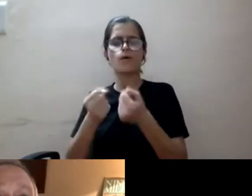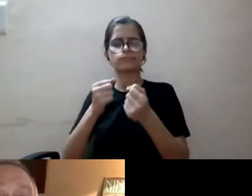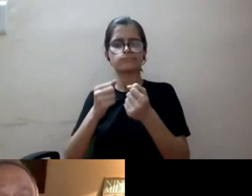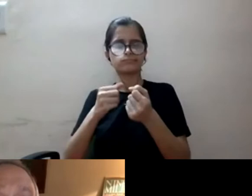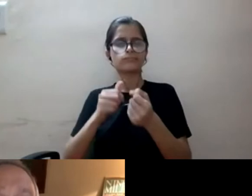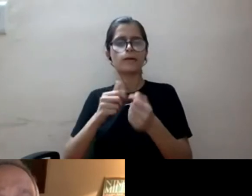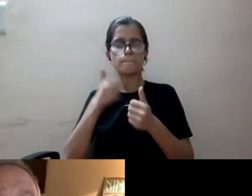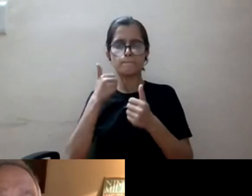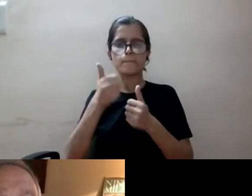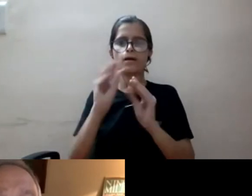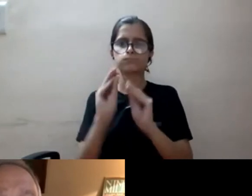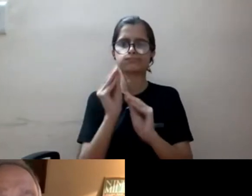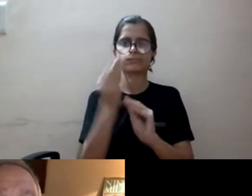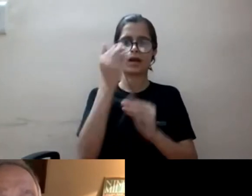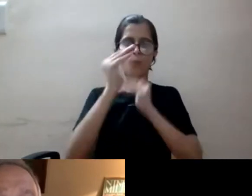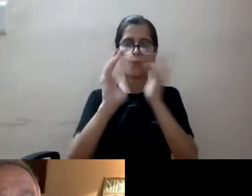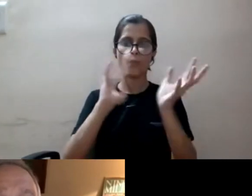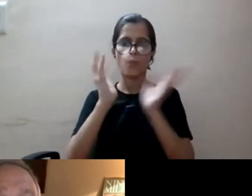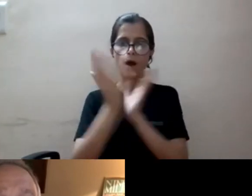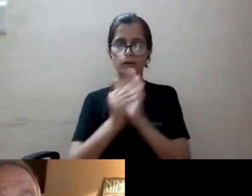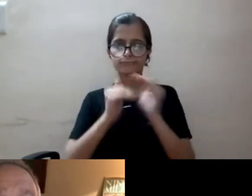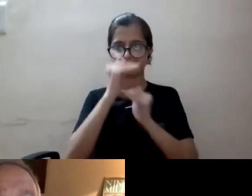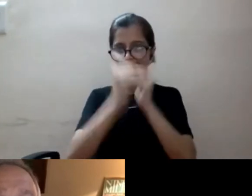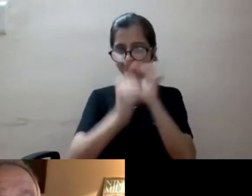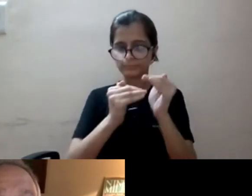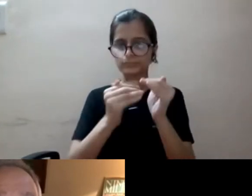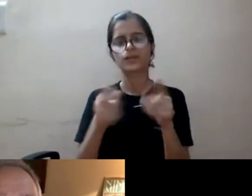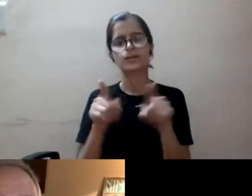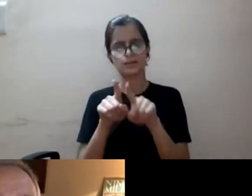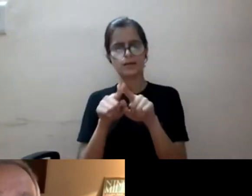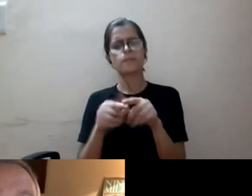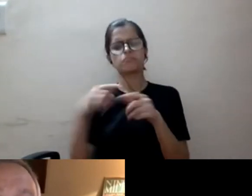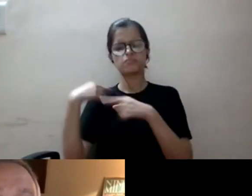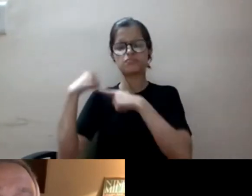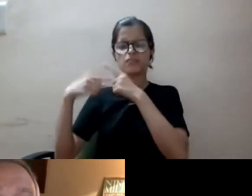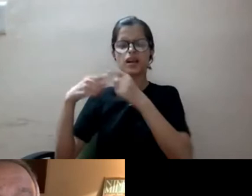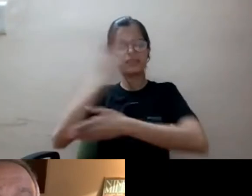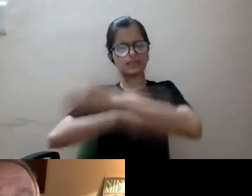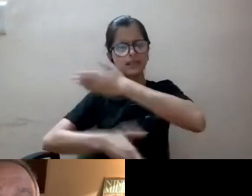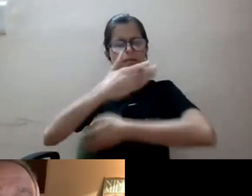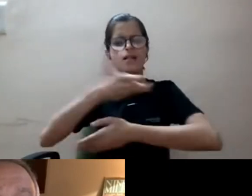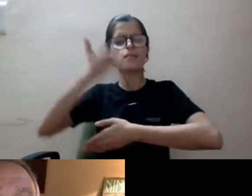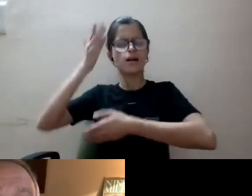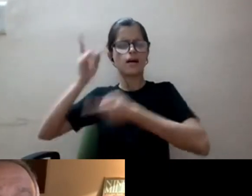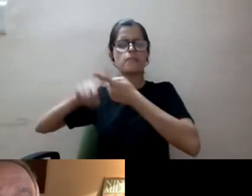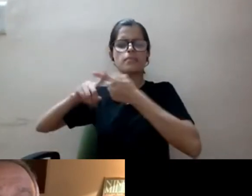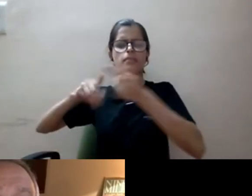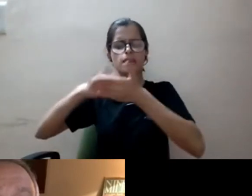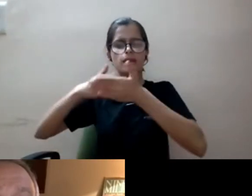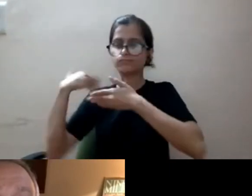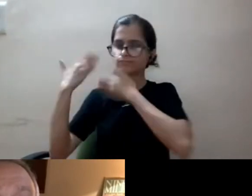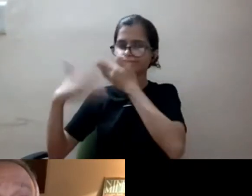We're now living in a time when the disabled are increasingly able to travel. and when it's possible